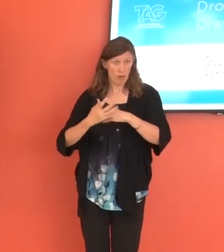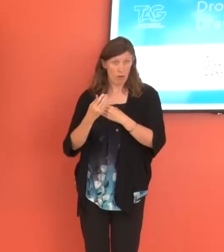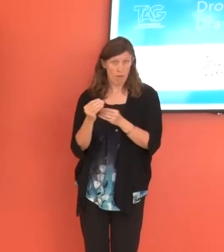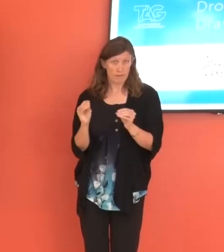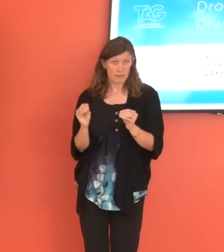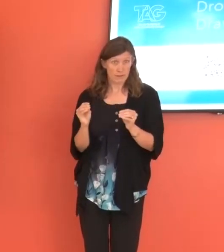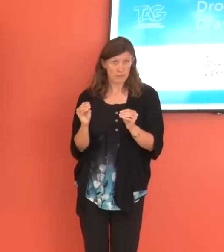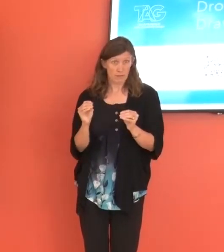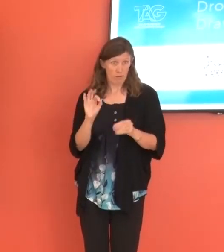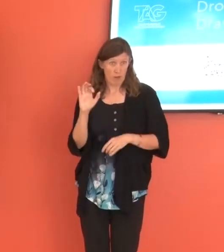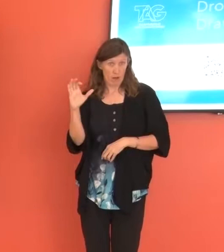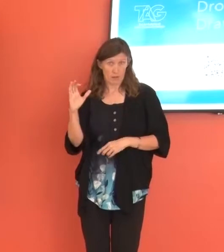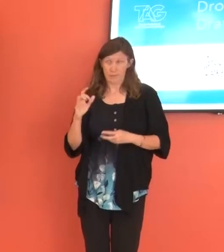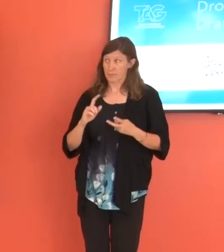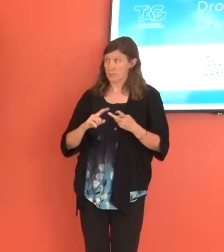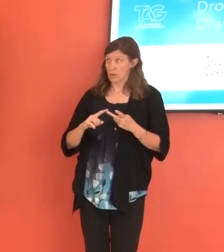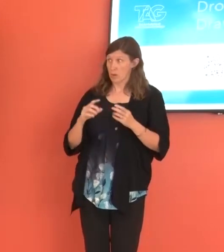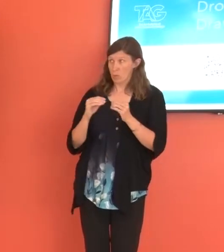Yes.